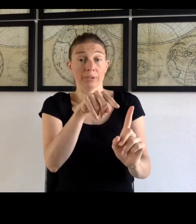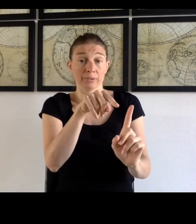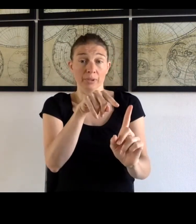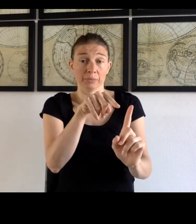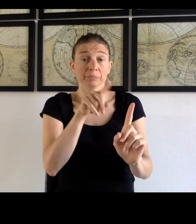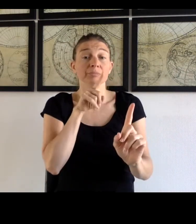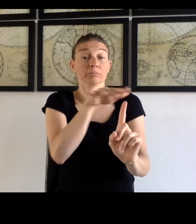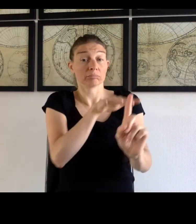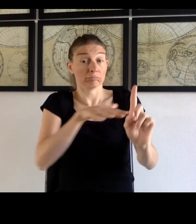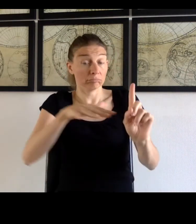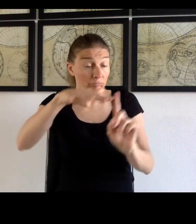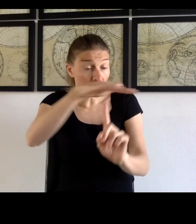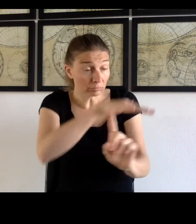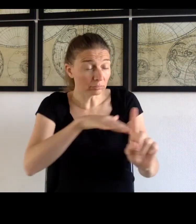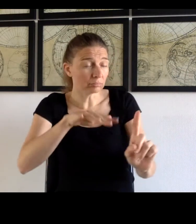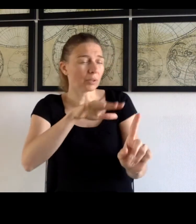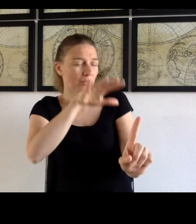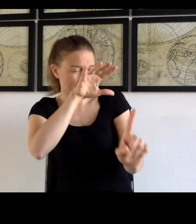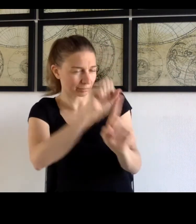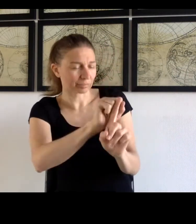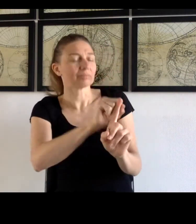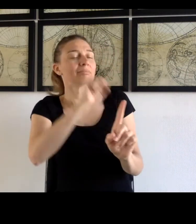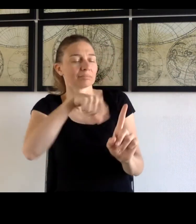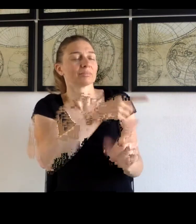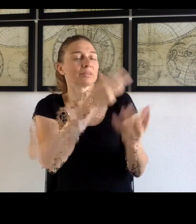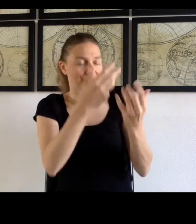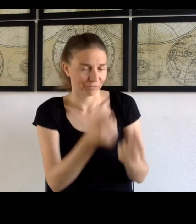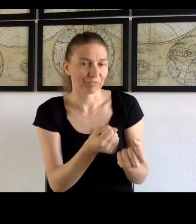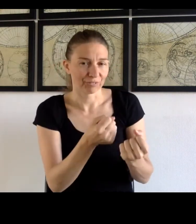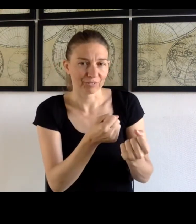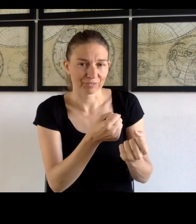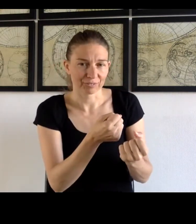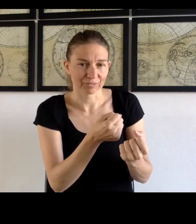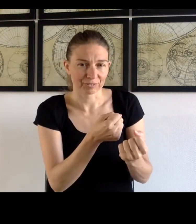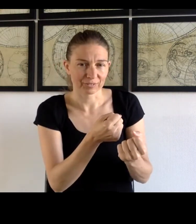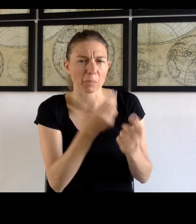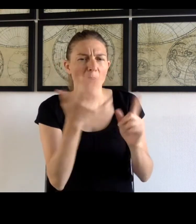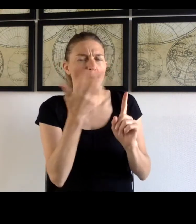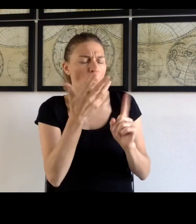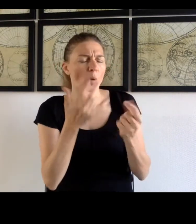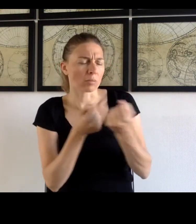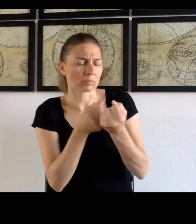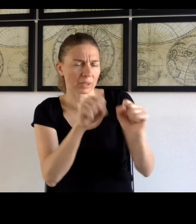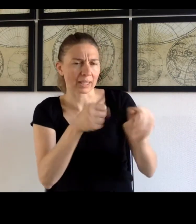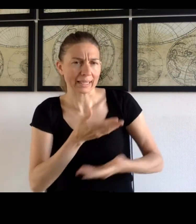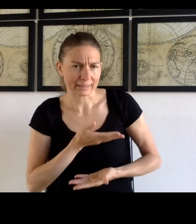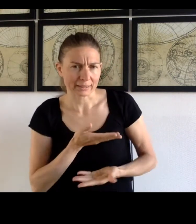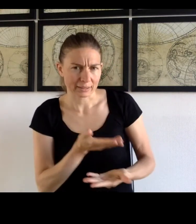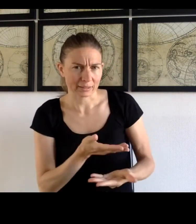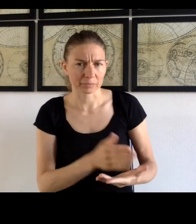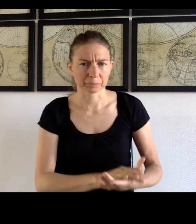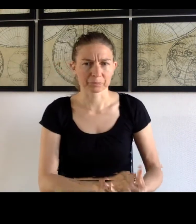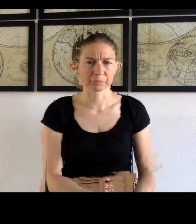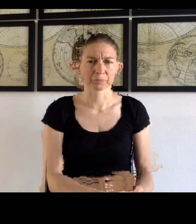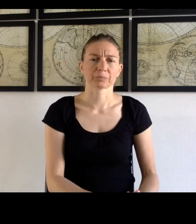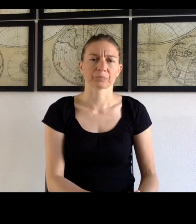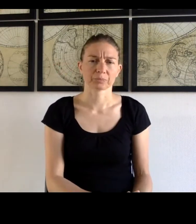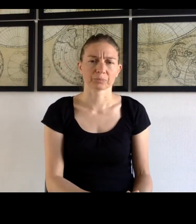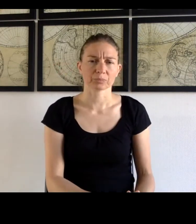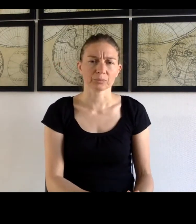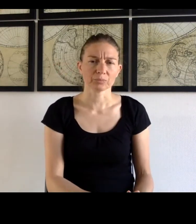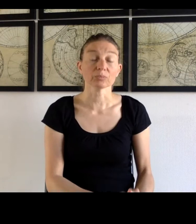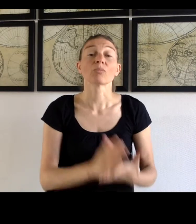that the person has. The first thing is, of course, we need to make sure that this process of assessment, this evaluation is done in is respectful